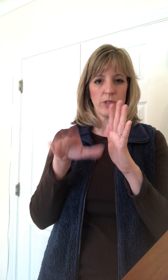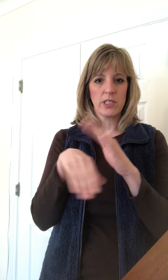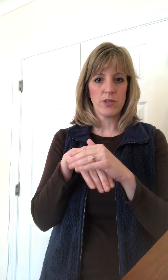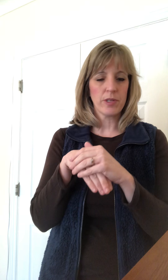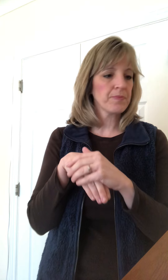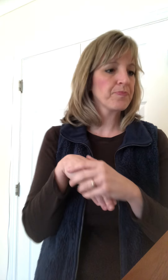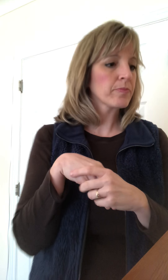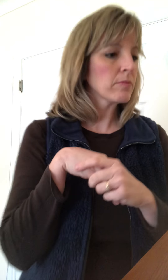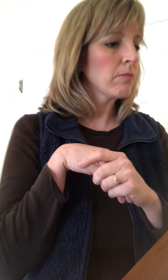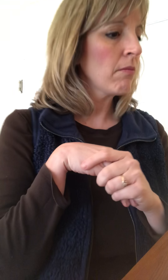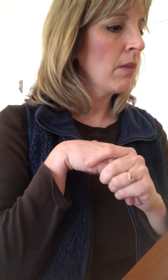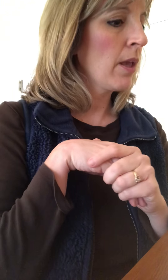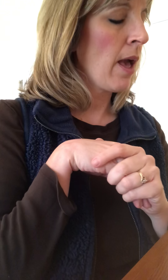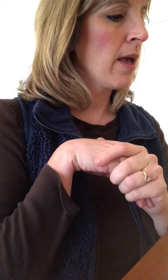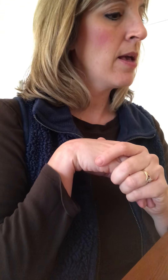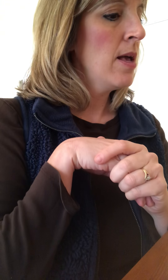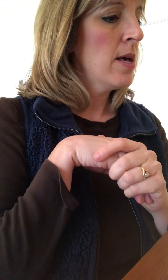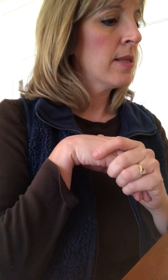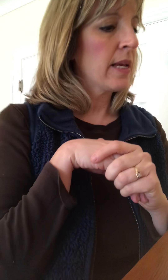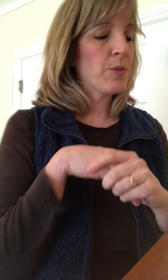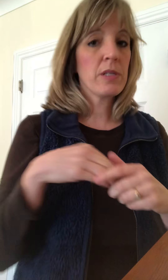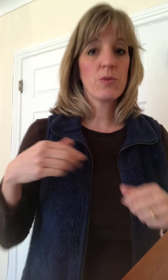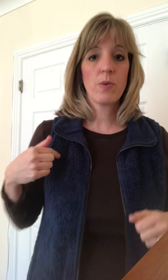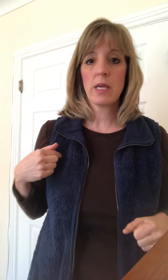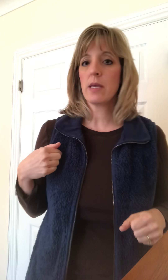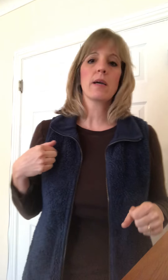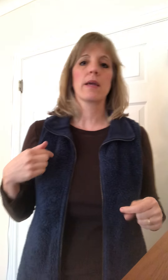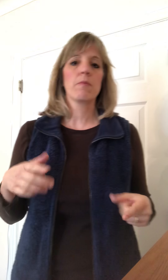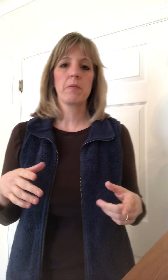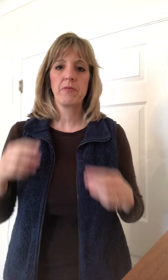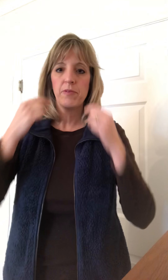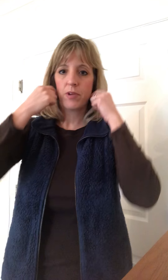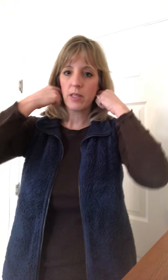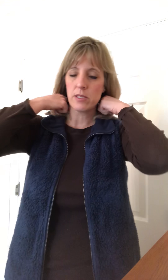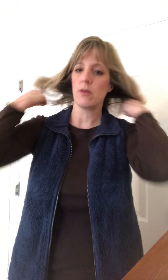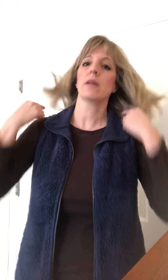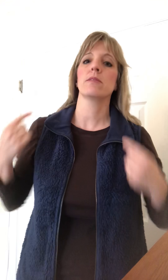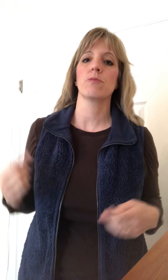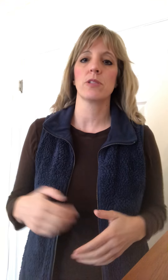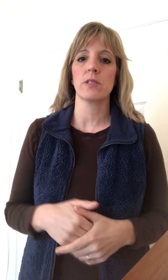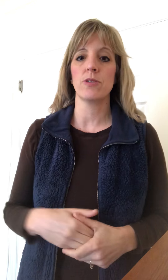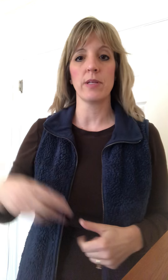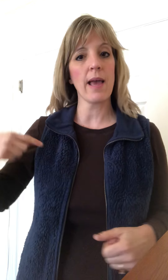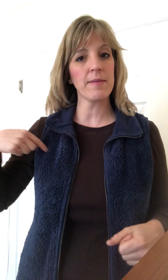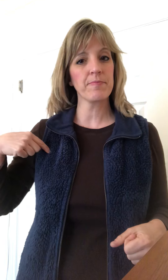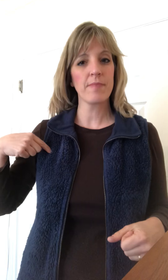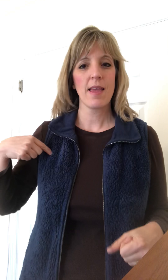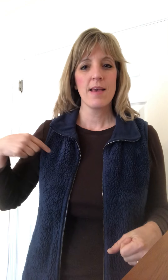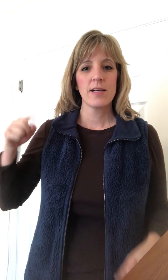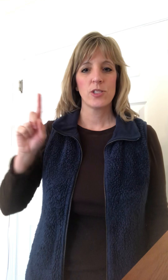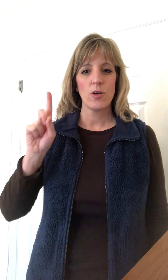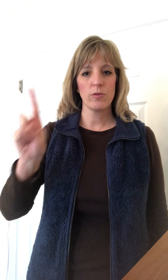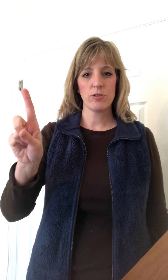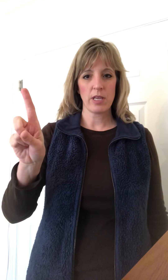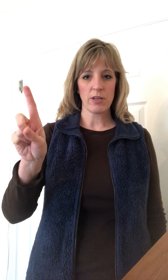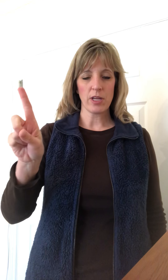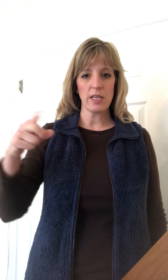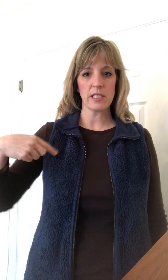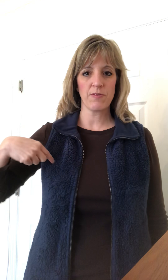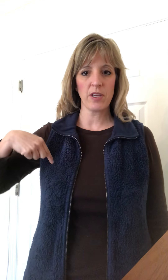really do it. Okay, the next one is we. I can't remember if we've done this or not, so we're just going to do it again. So you take your index